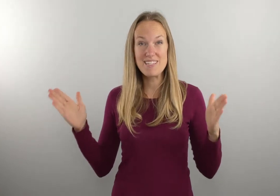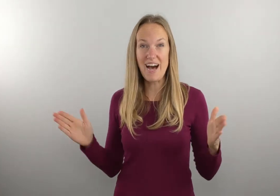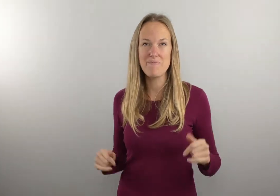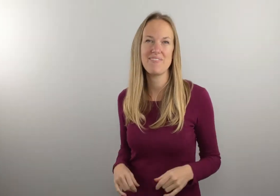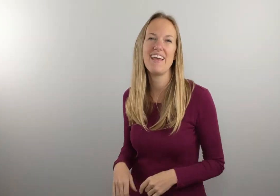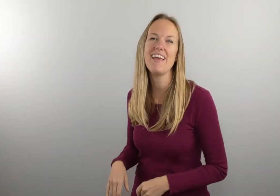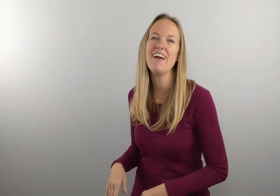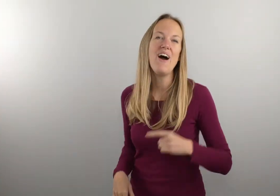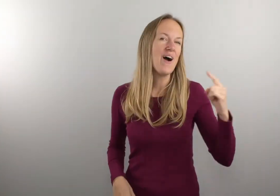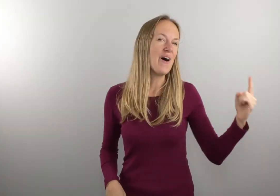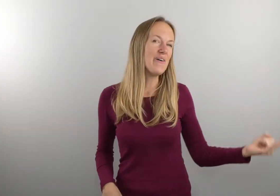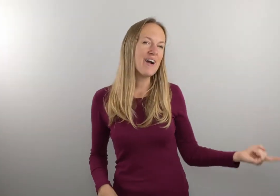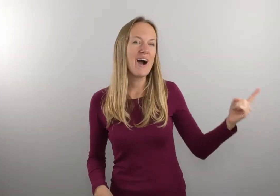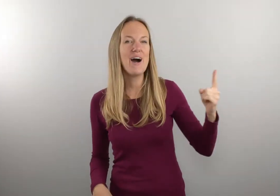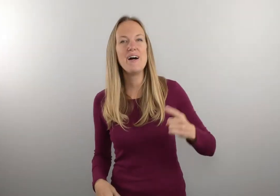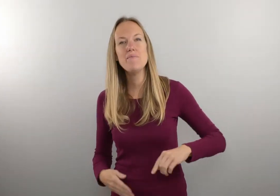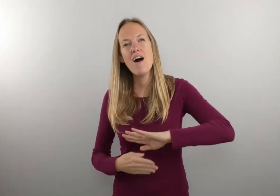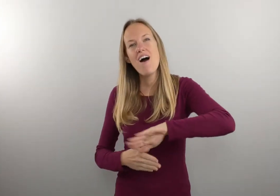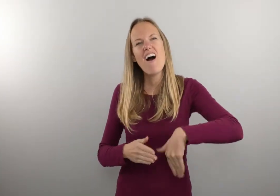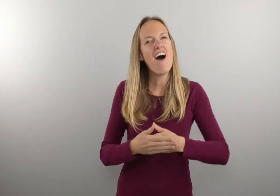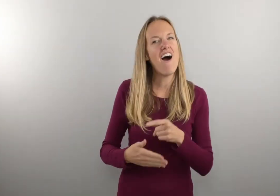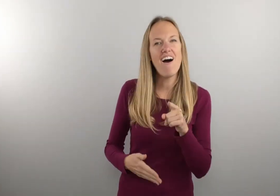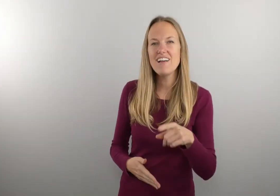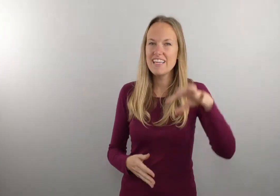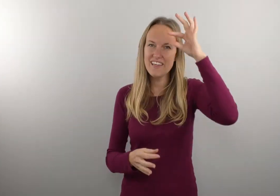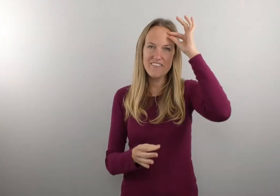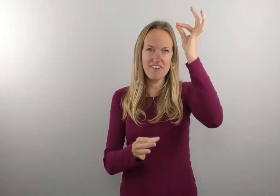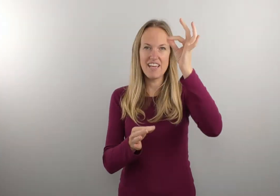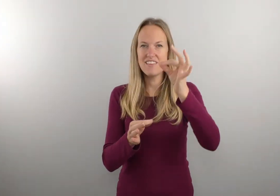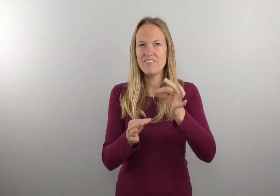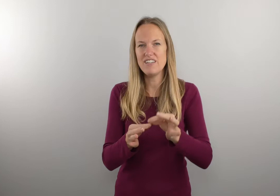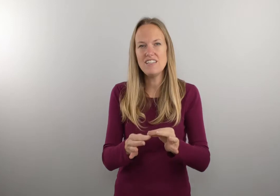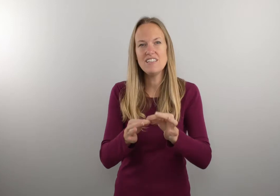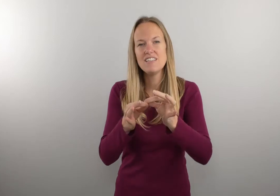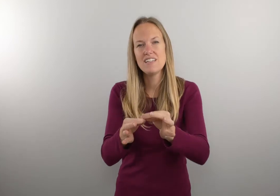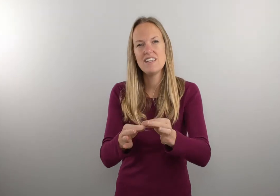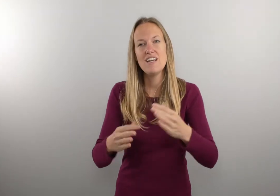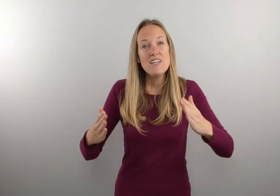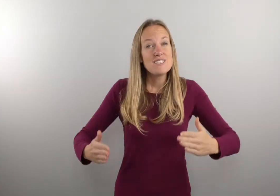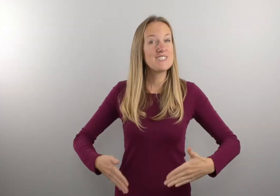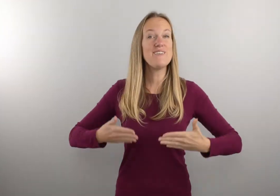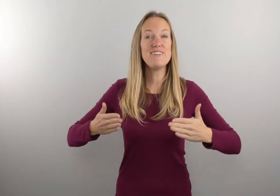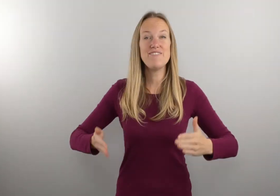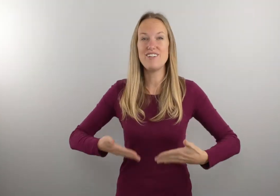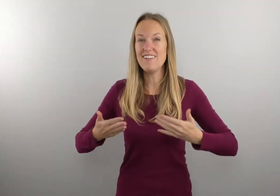top. Okay? O come, all ye faithful, joyful